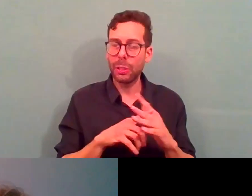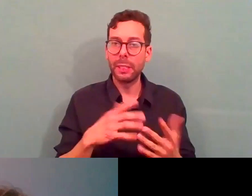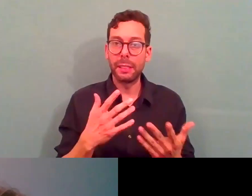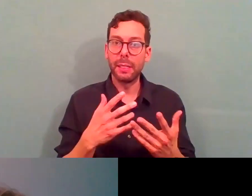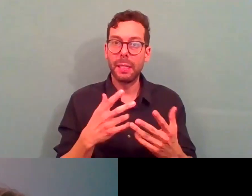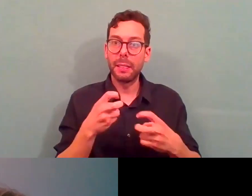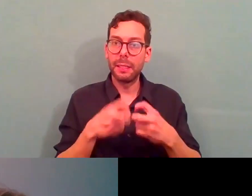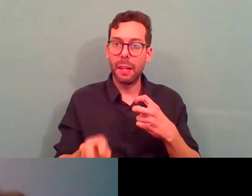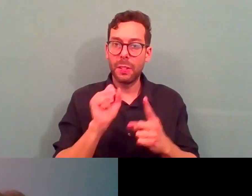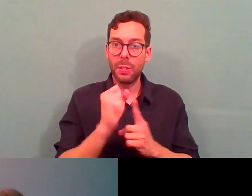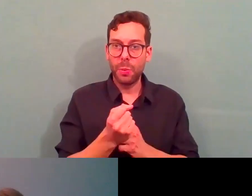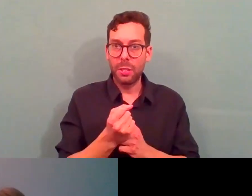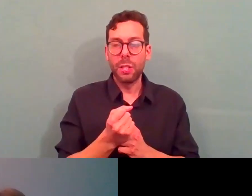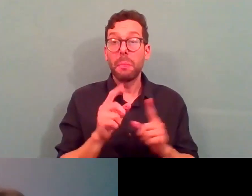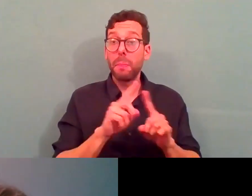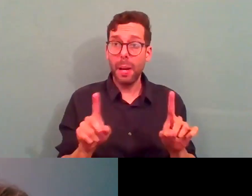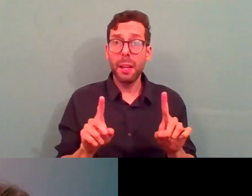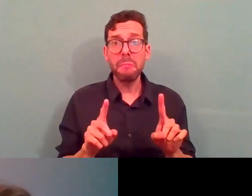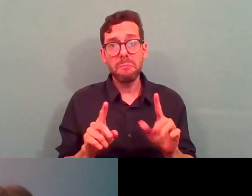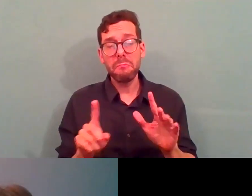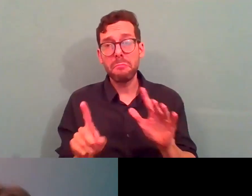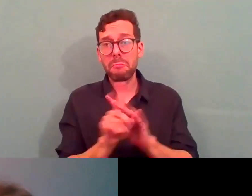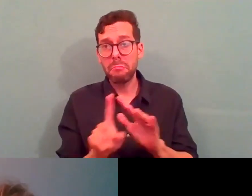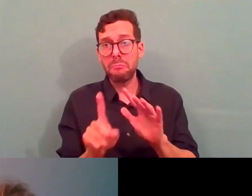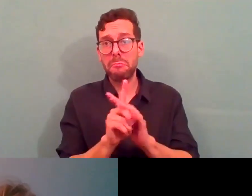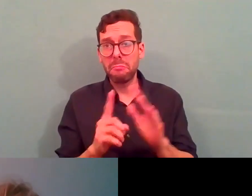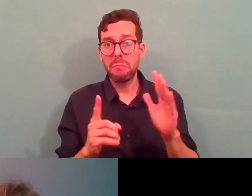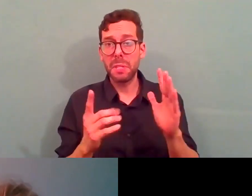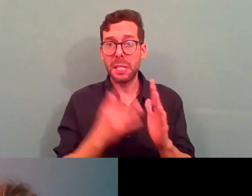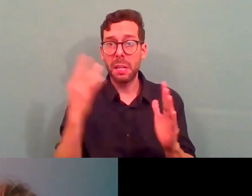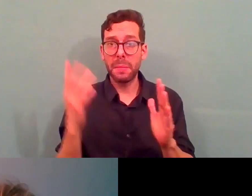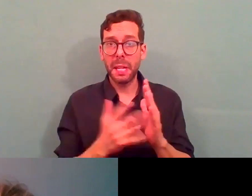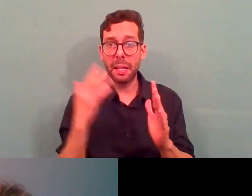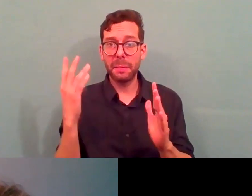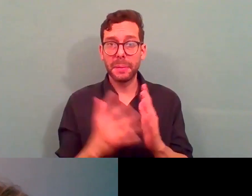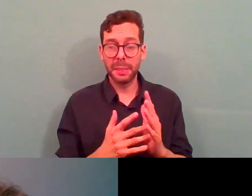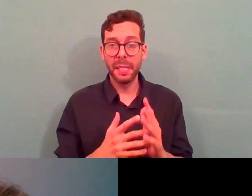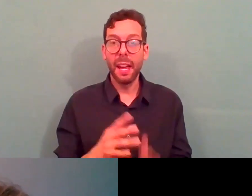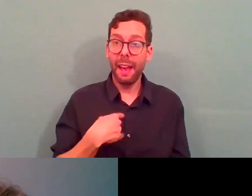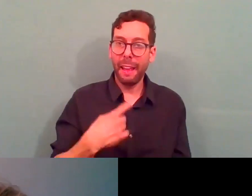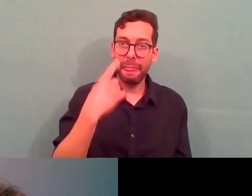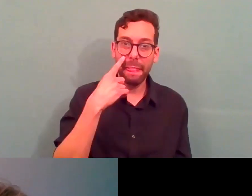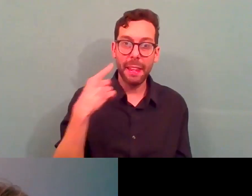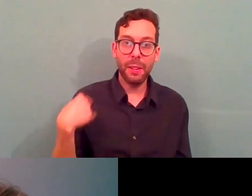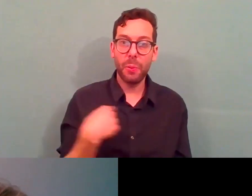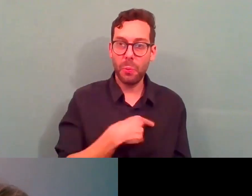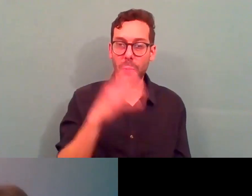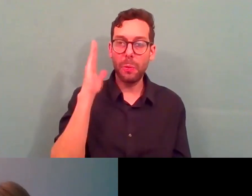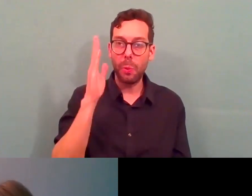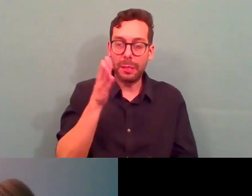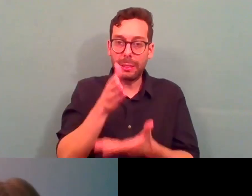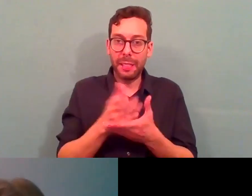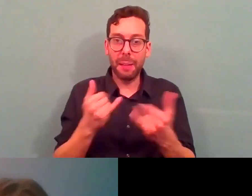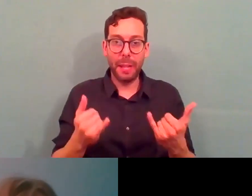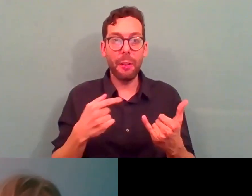but definitely not uncommon either. Great question. So I think we'll stop there. I thinking I got through a good bulk of them,